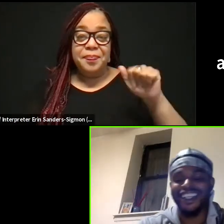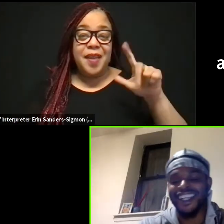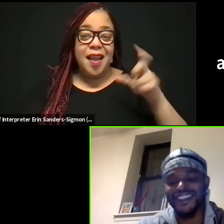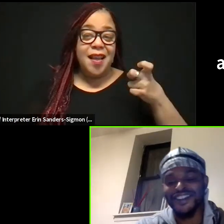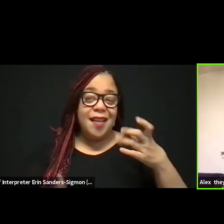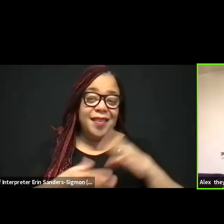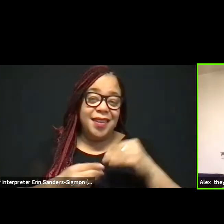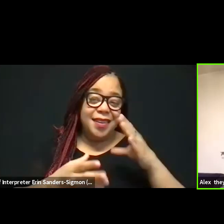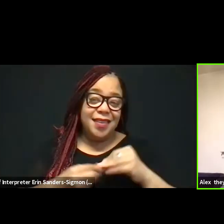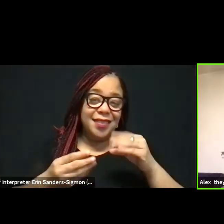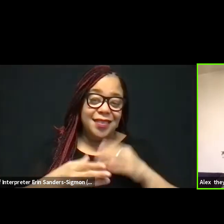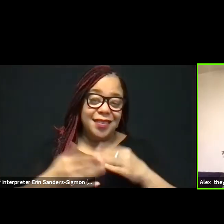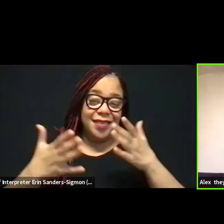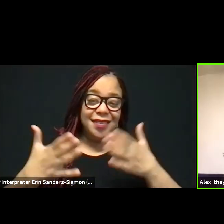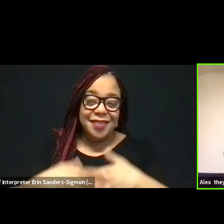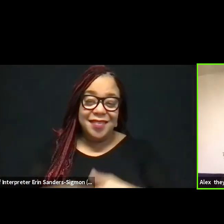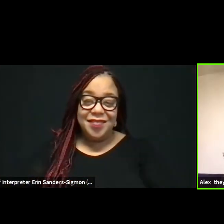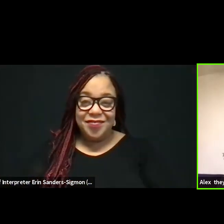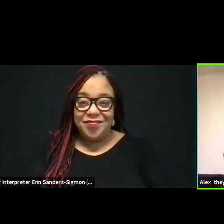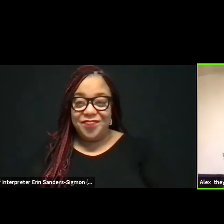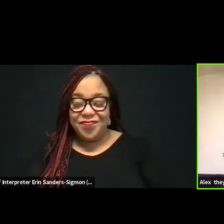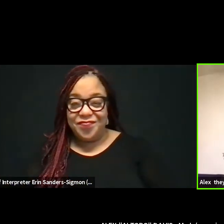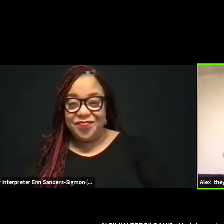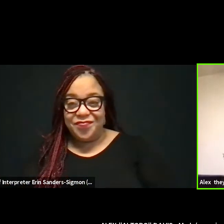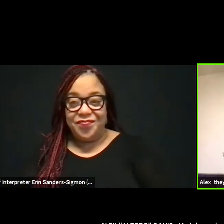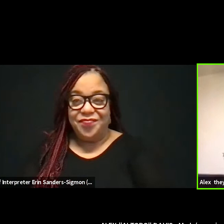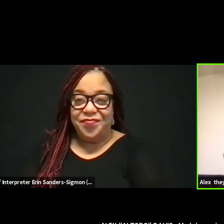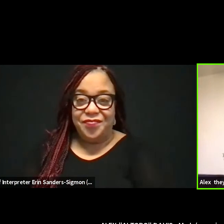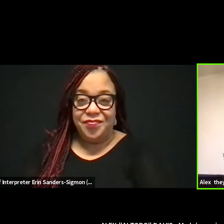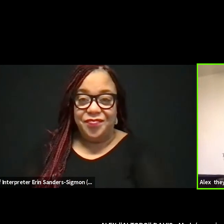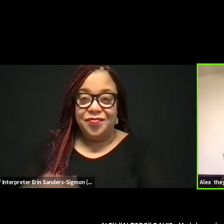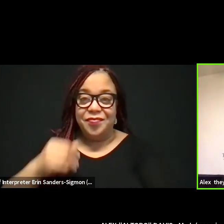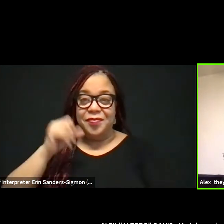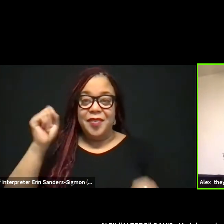Nah, thank you for that. Dwa. I said.